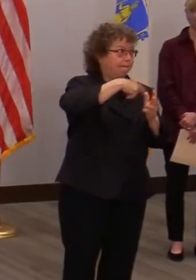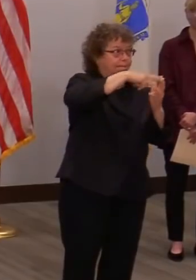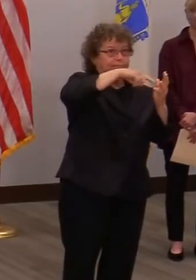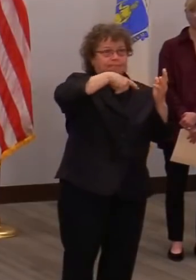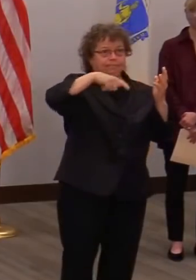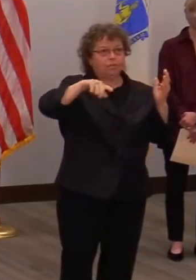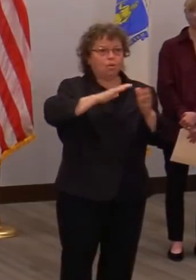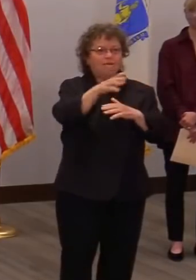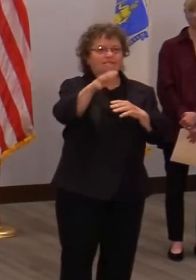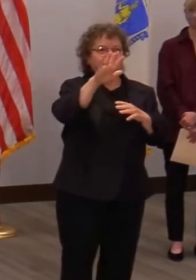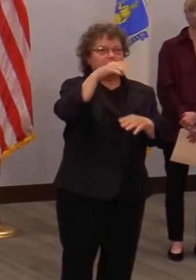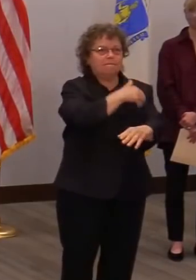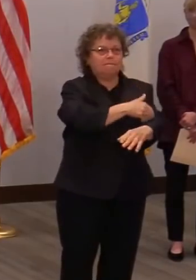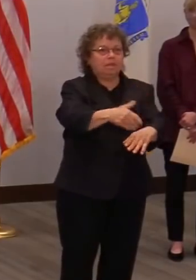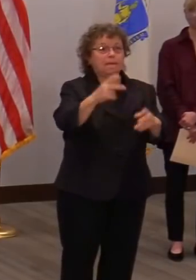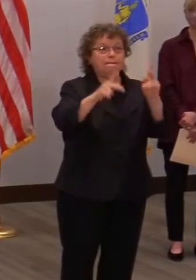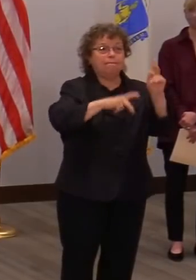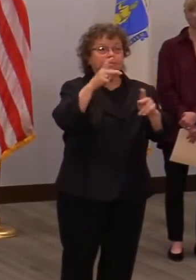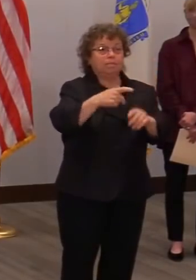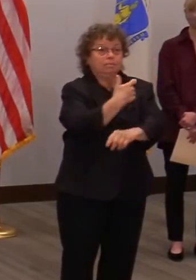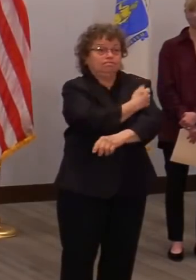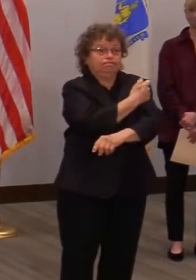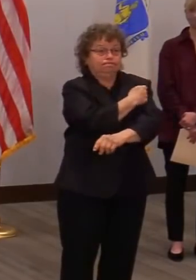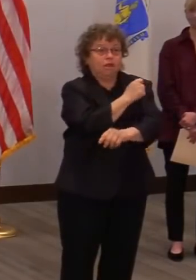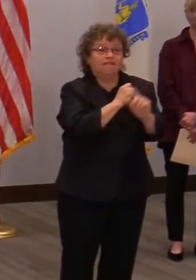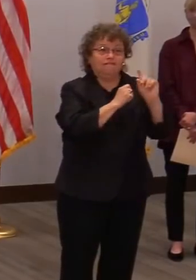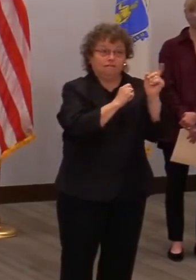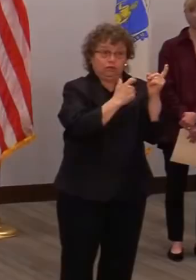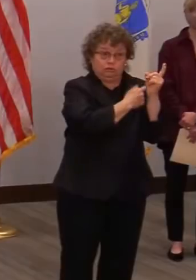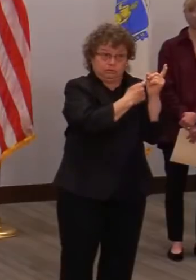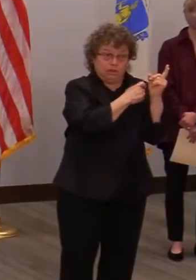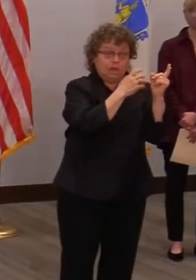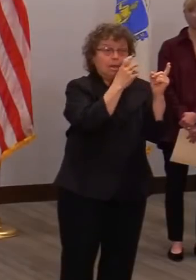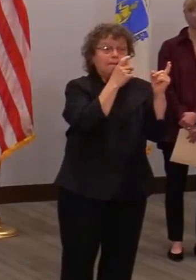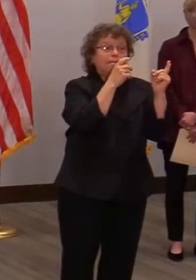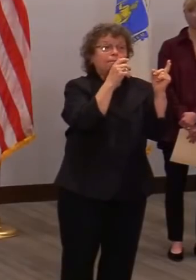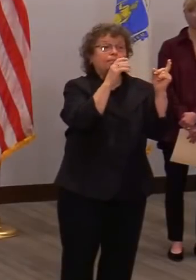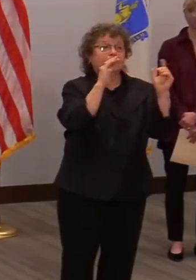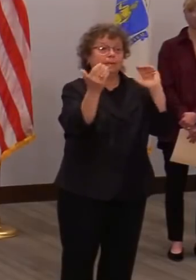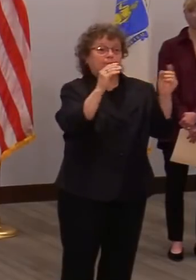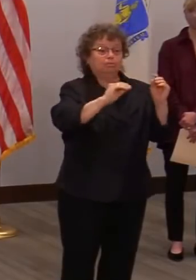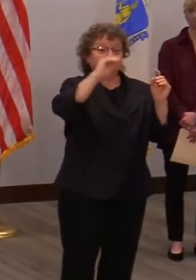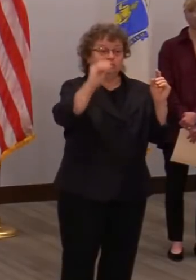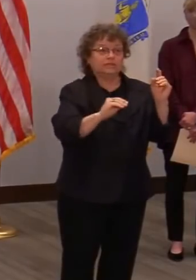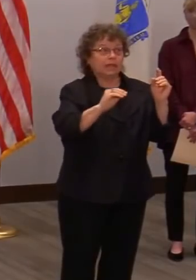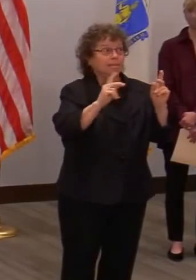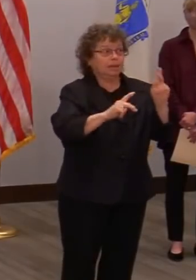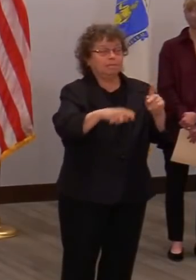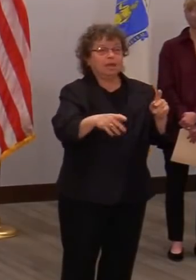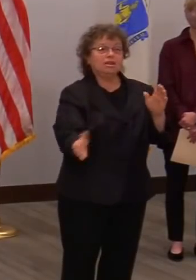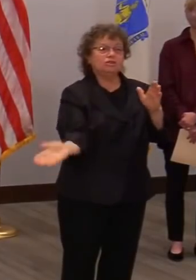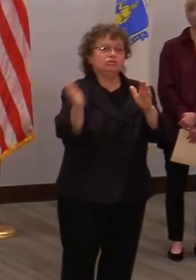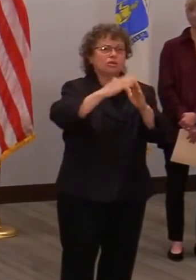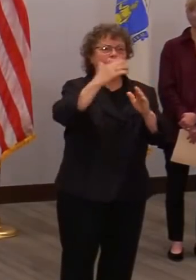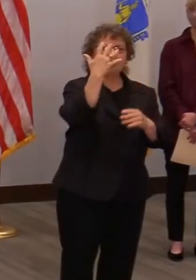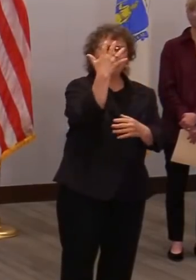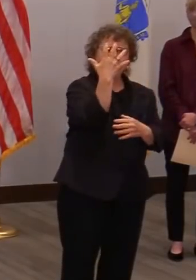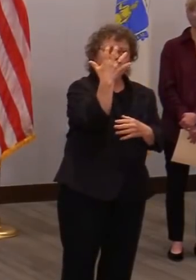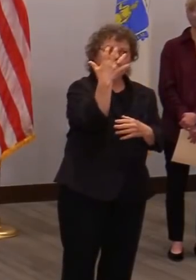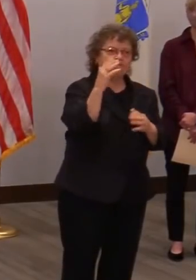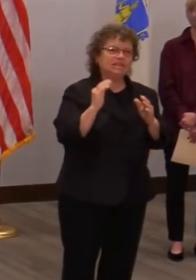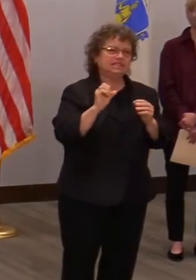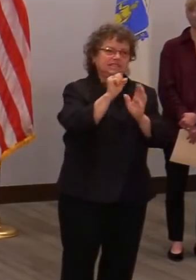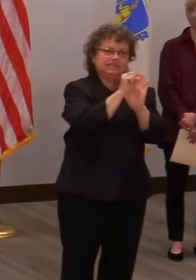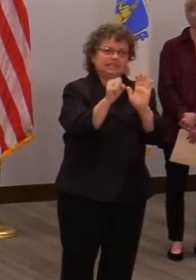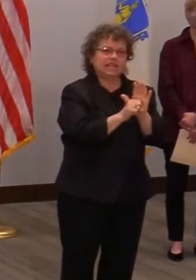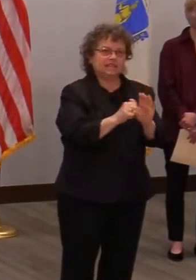people in administering both first and total doses per capita, and we remain a top 5 state among all states in administering